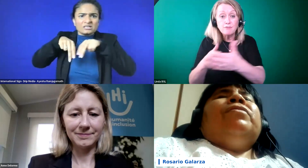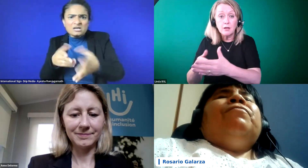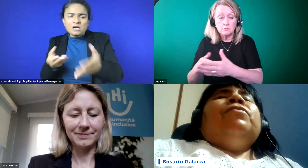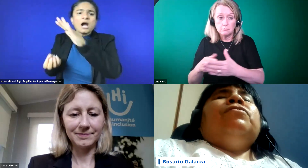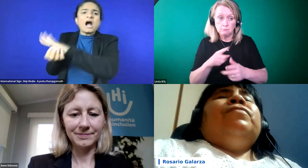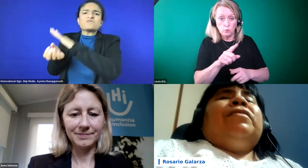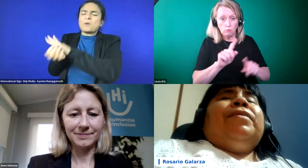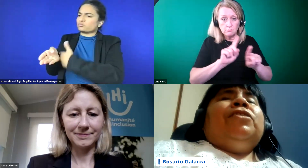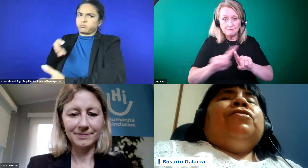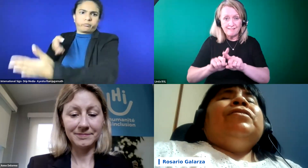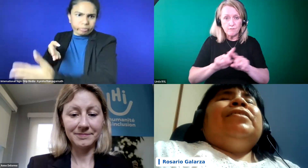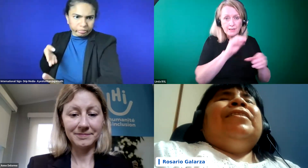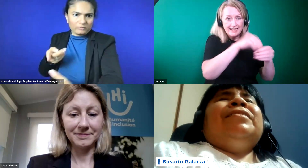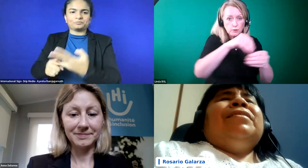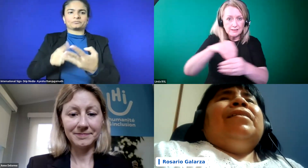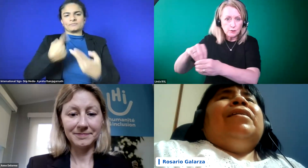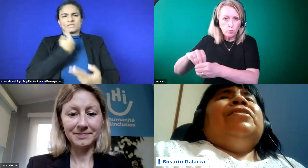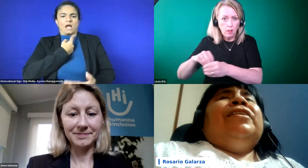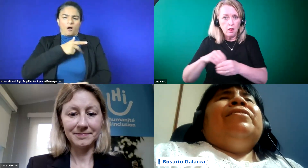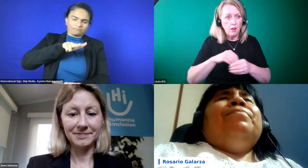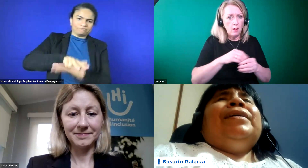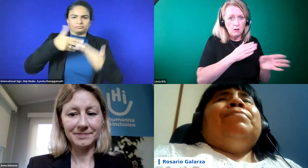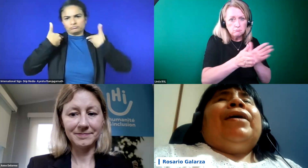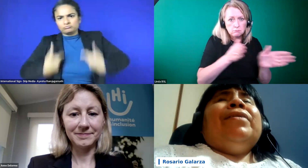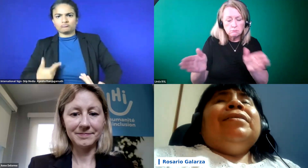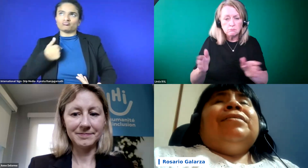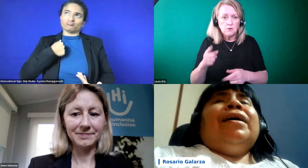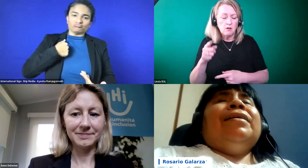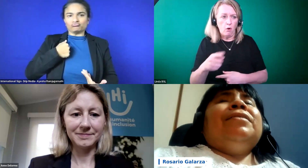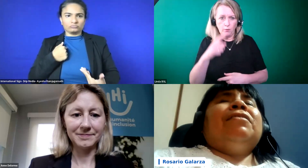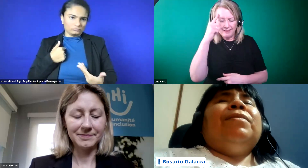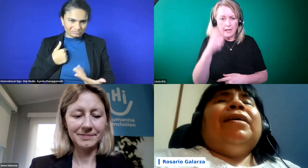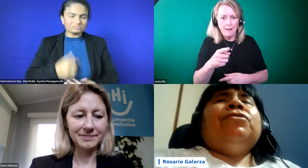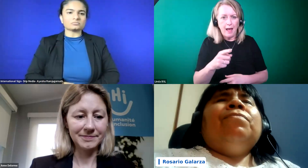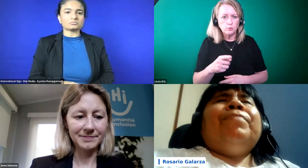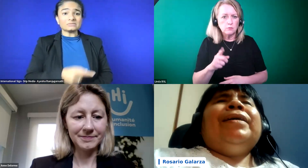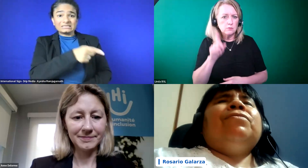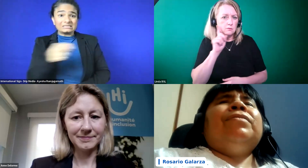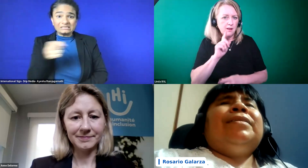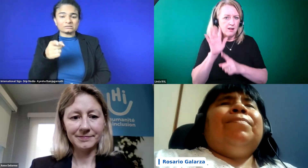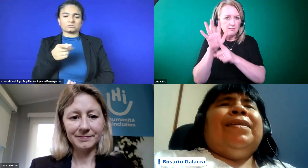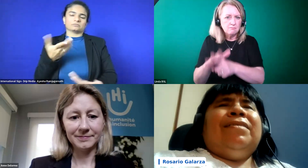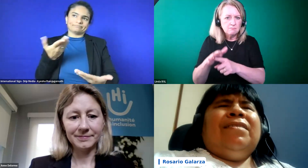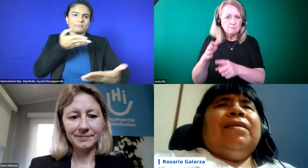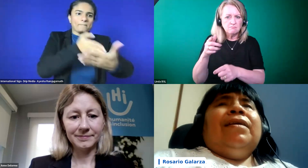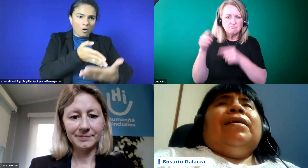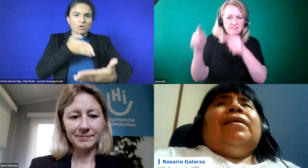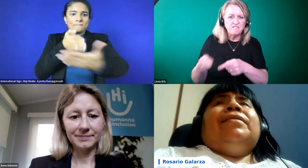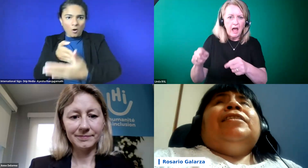with other forms of discrimination, such as gender-based violence and discrimination based on